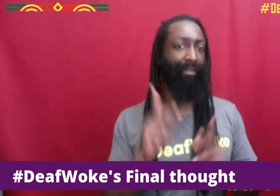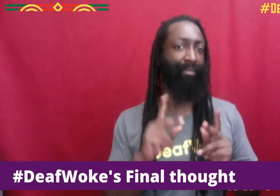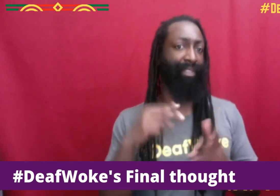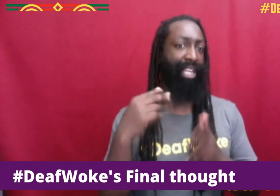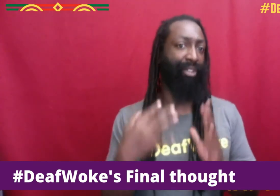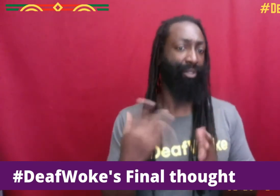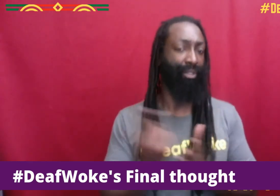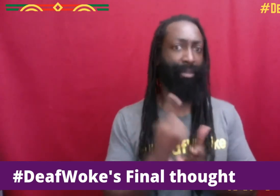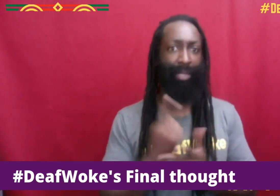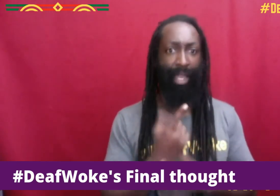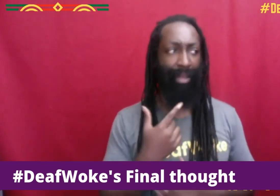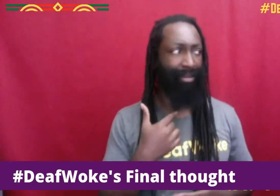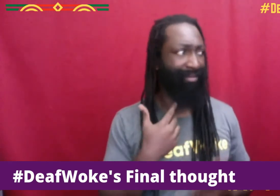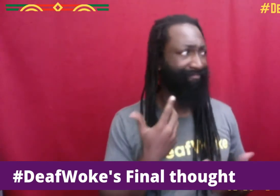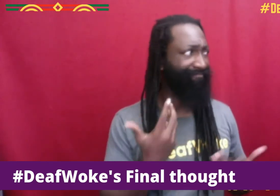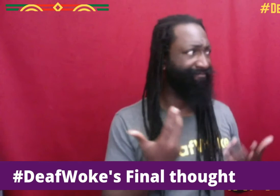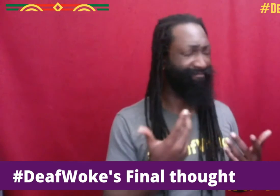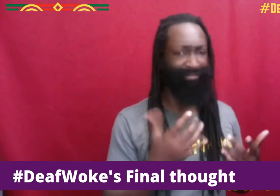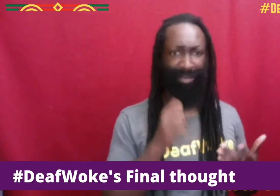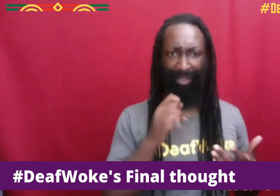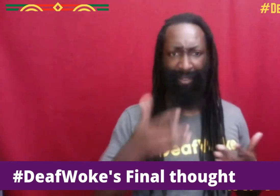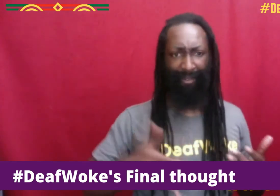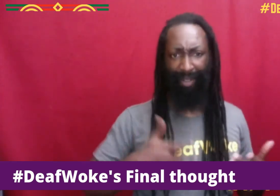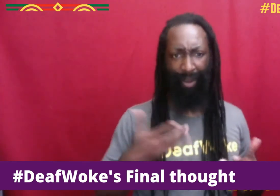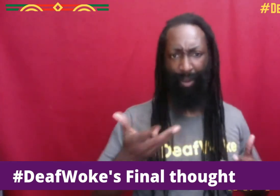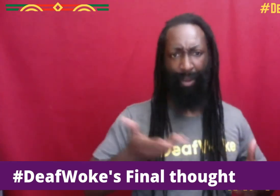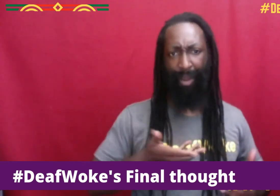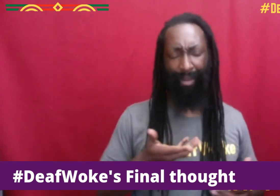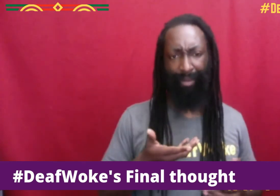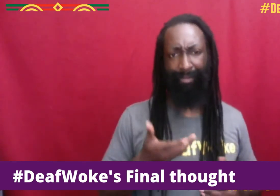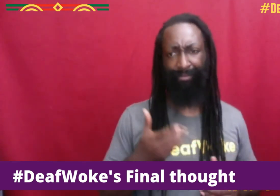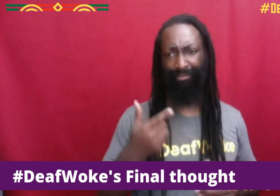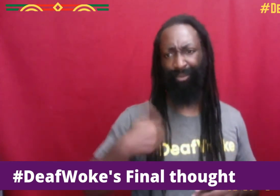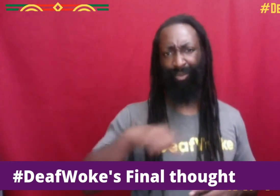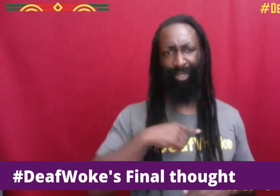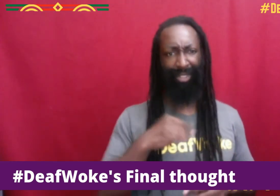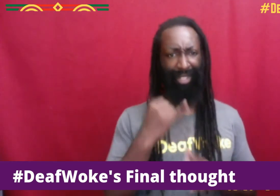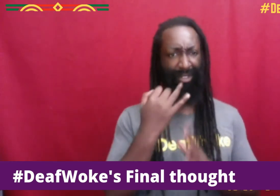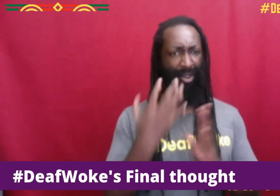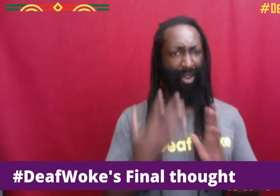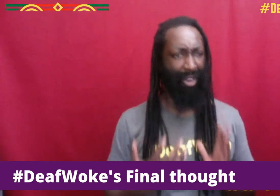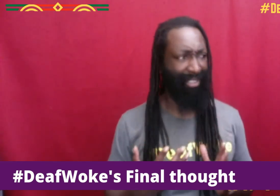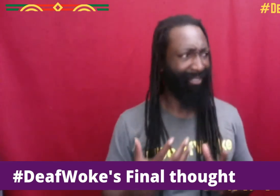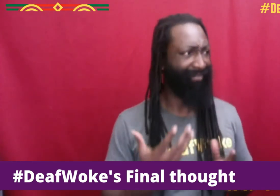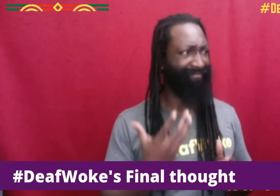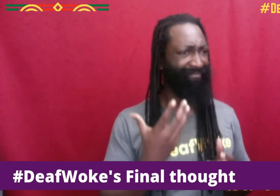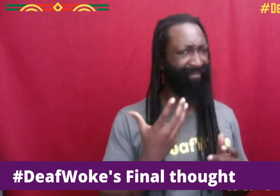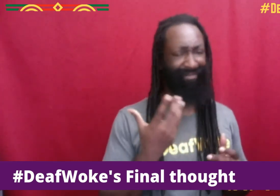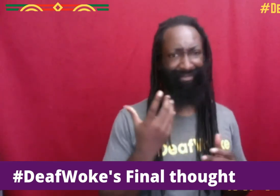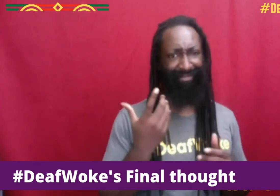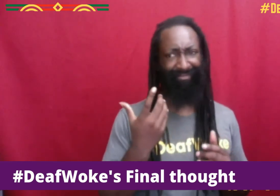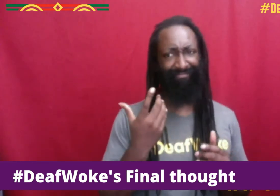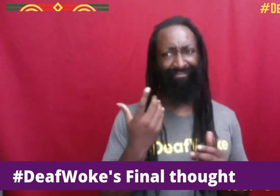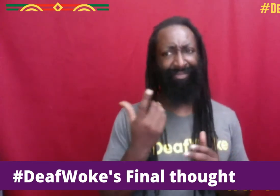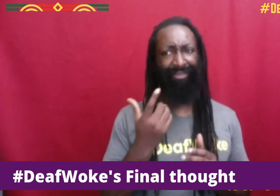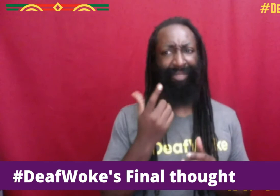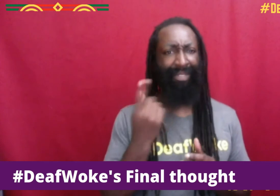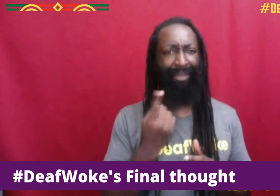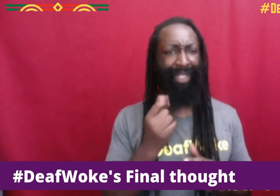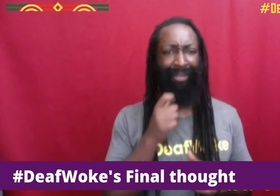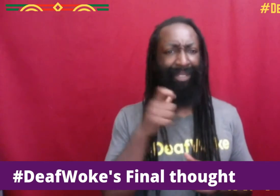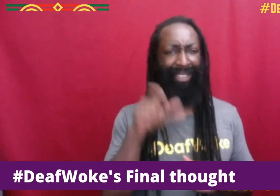You know, as a black deaf dancer and person myself, I often don't feel welcomed as an artist.